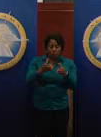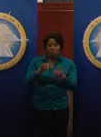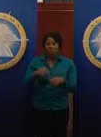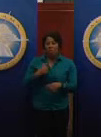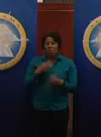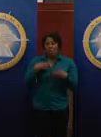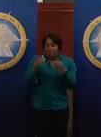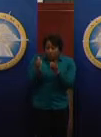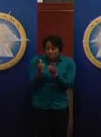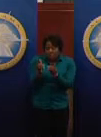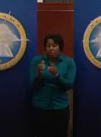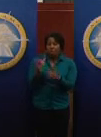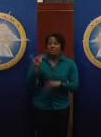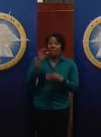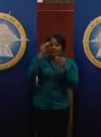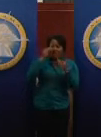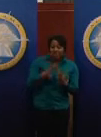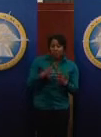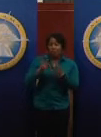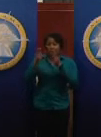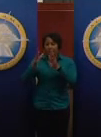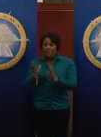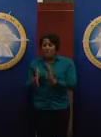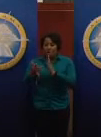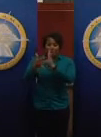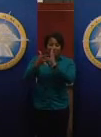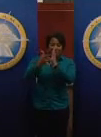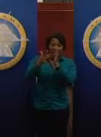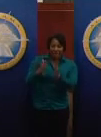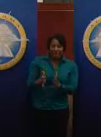and administrators, technical people,